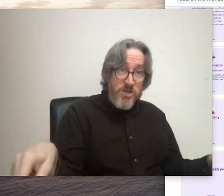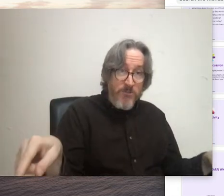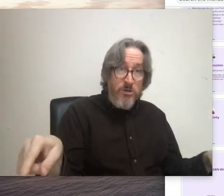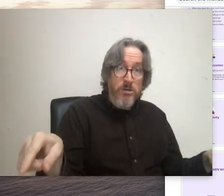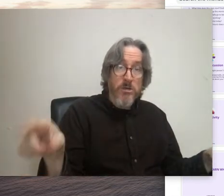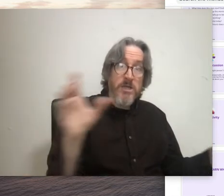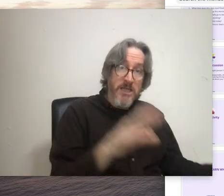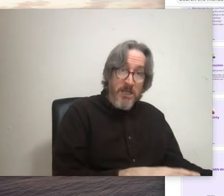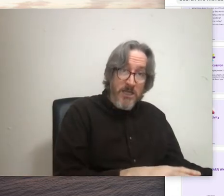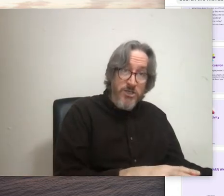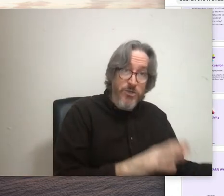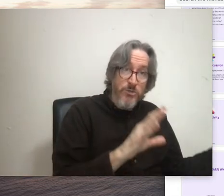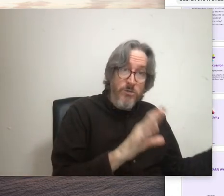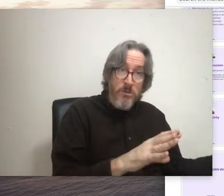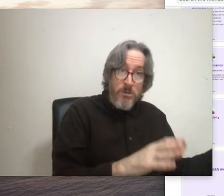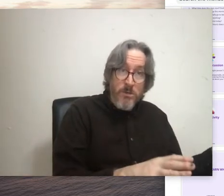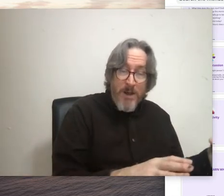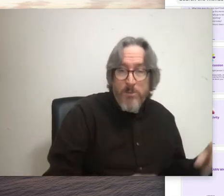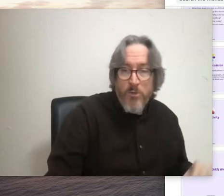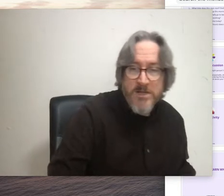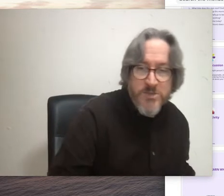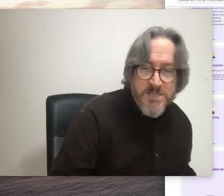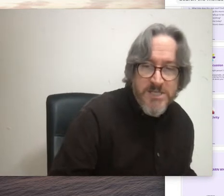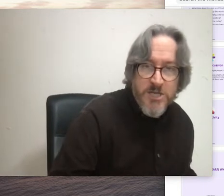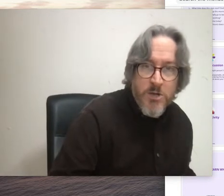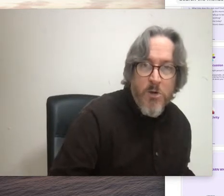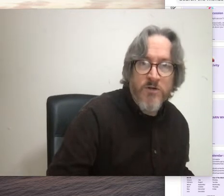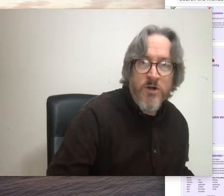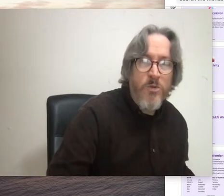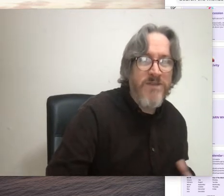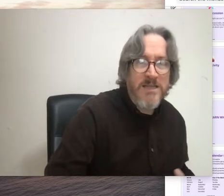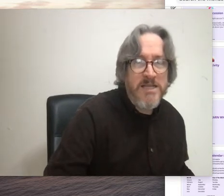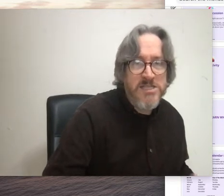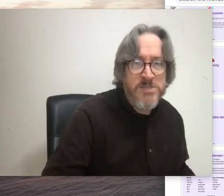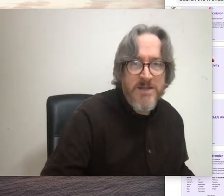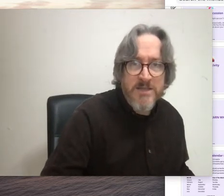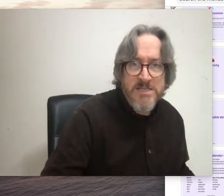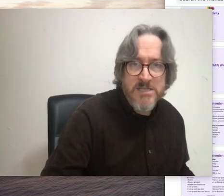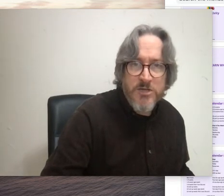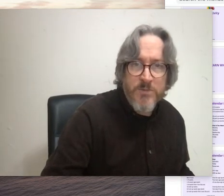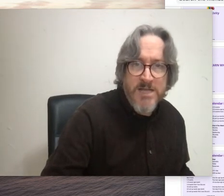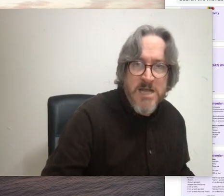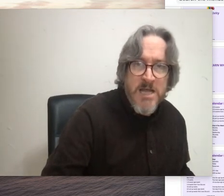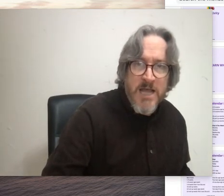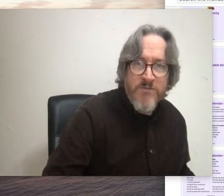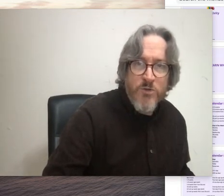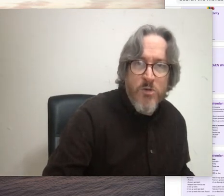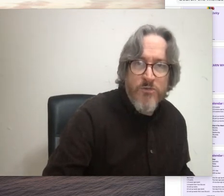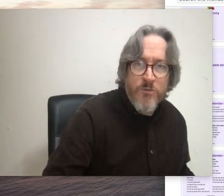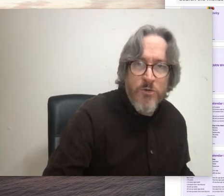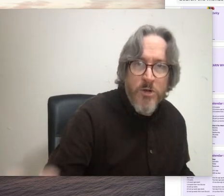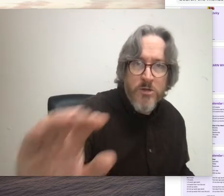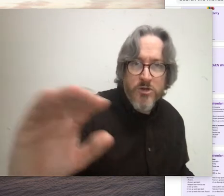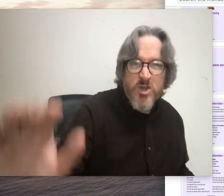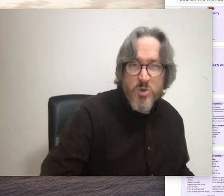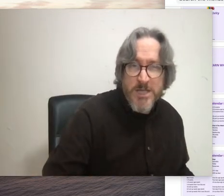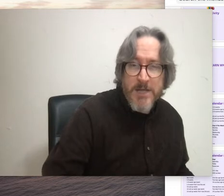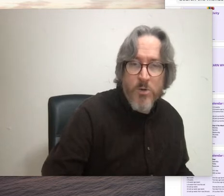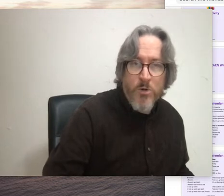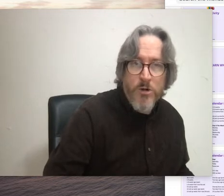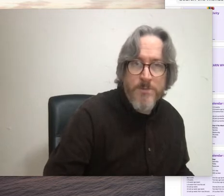from the chapter into the PowerPoint so it's easy to go over. We've got the lists, but I think this is a good place. And if you go through,